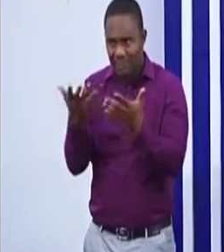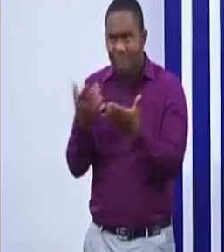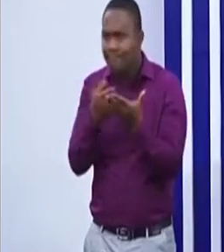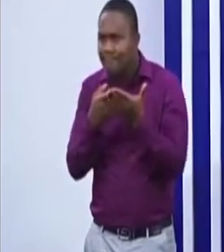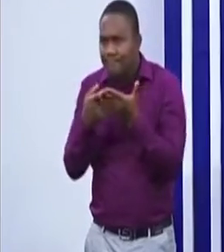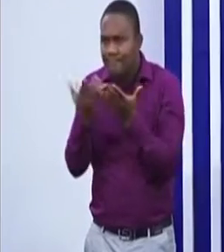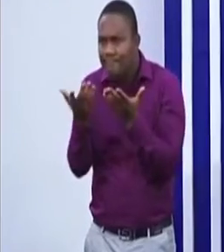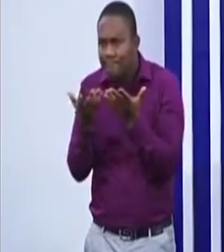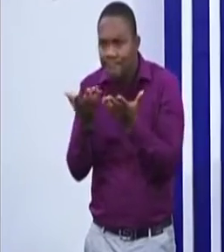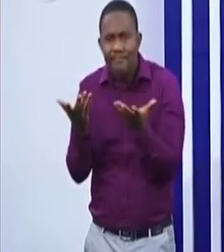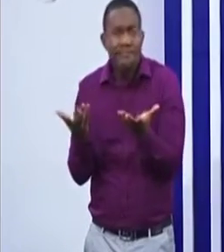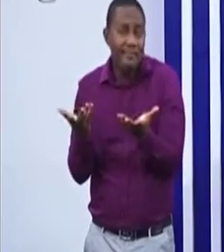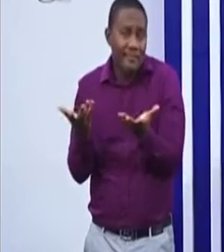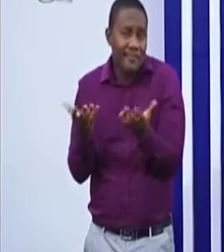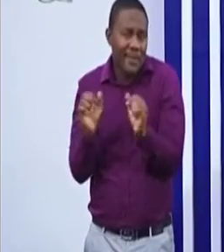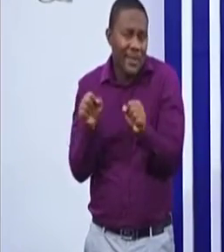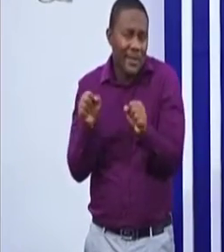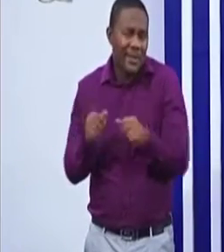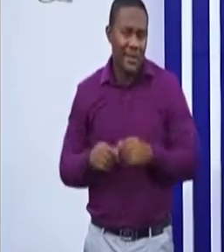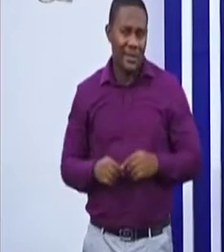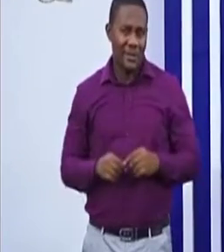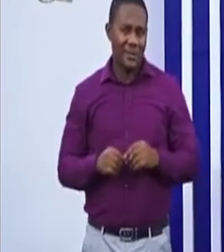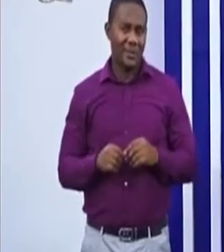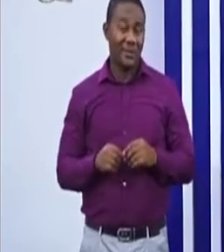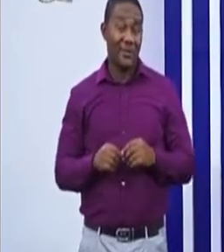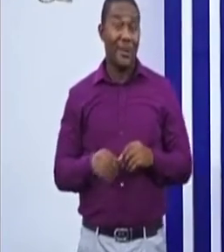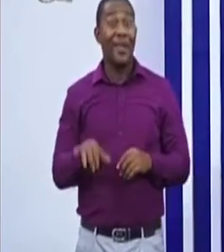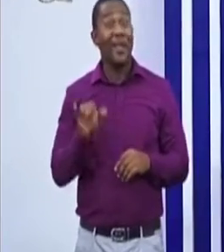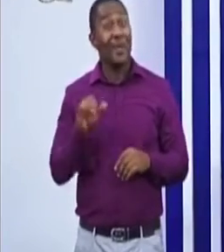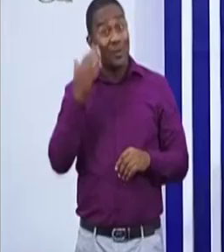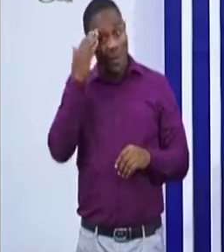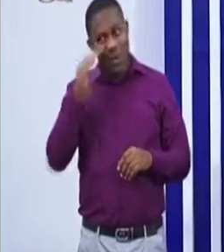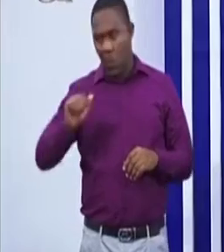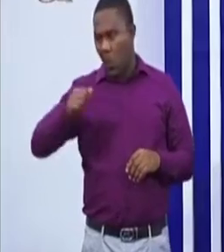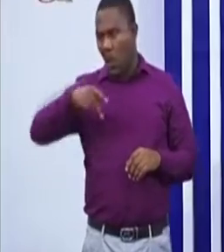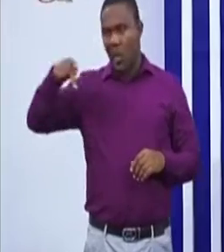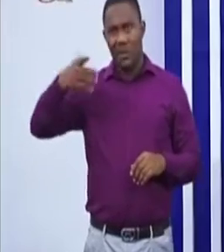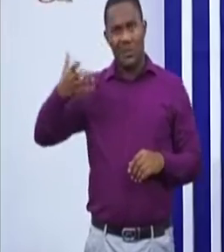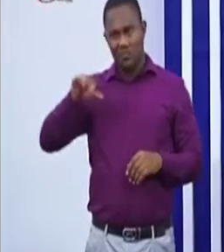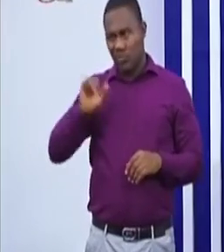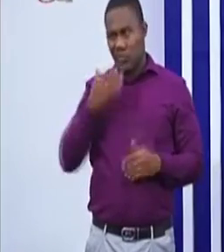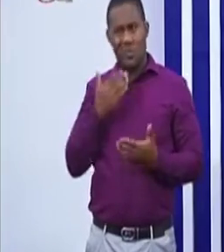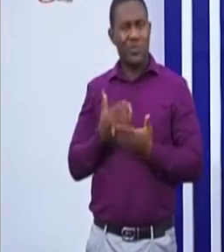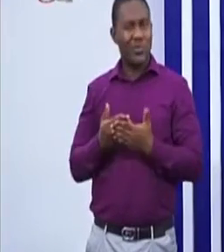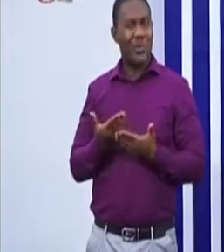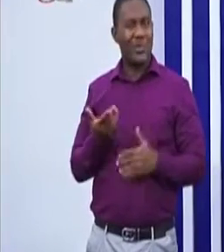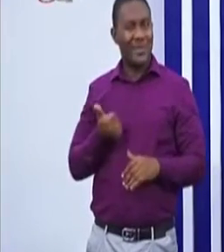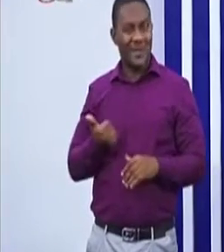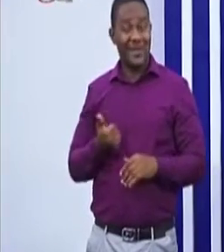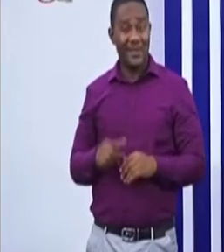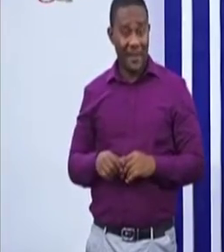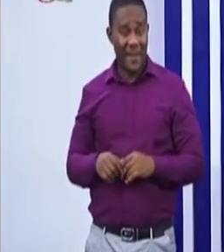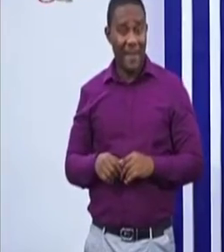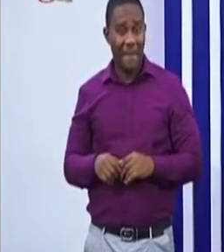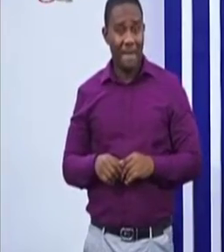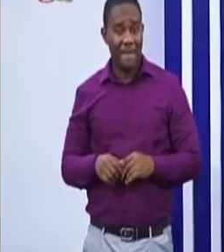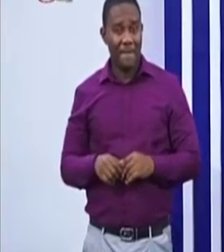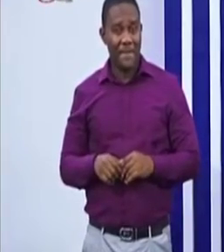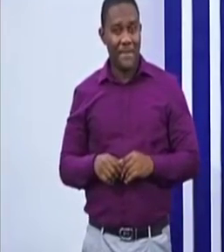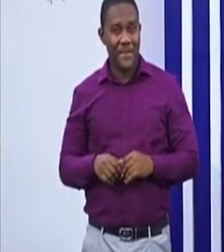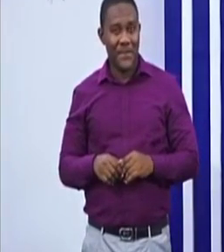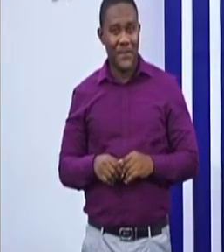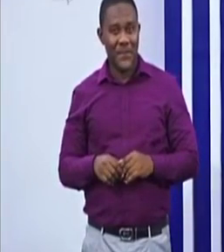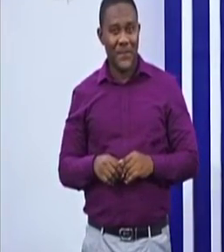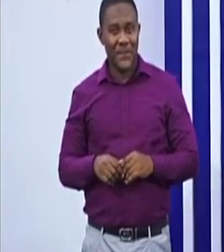akɔdi further nkitaho no that's the beauty or app yi ɛho ne ɛma ne yɛ anika